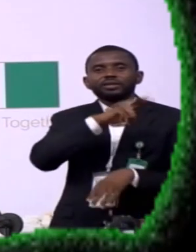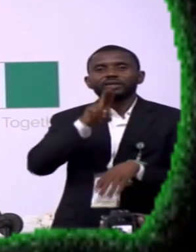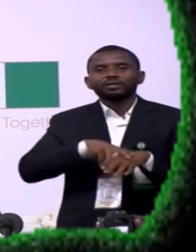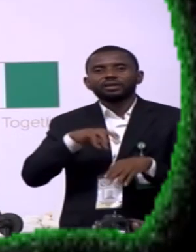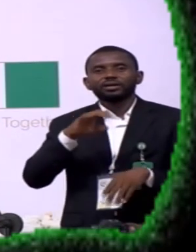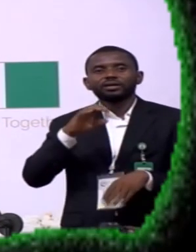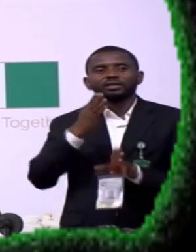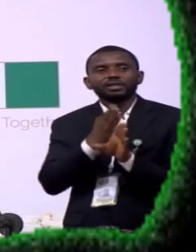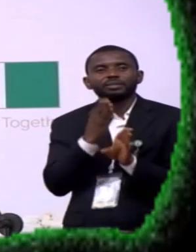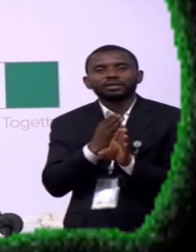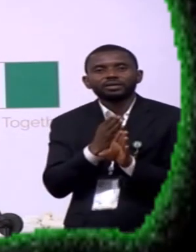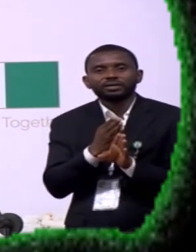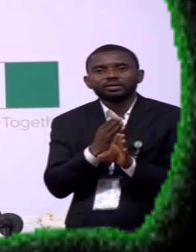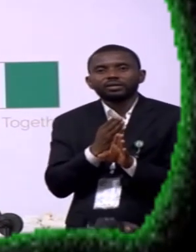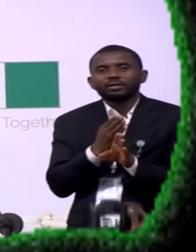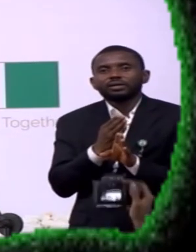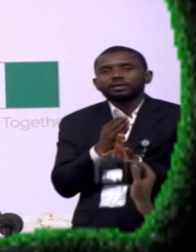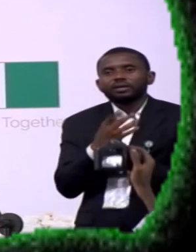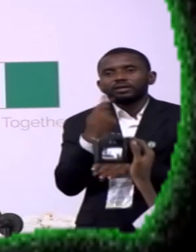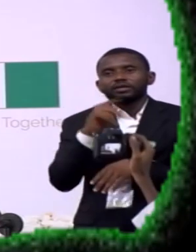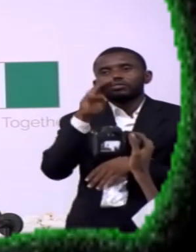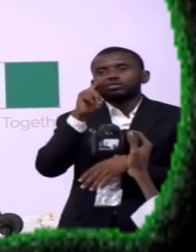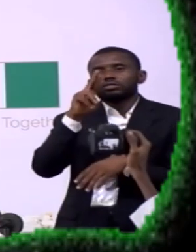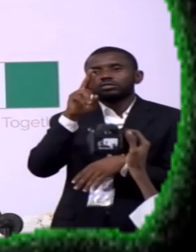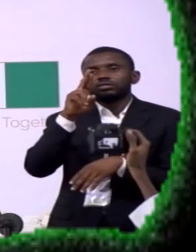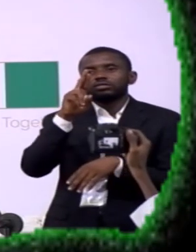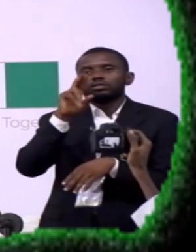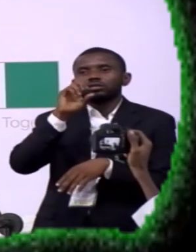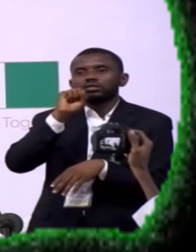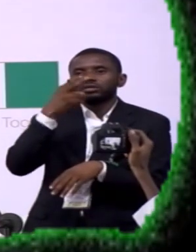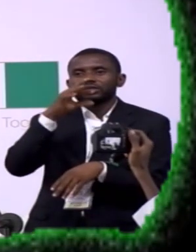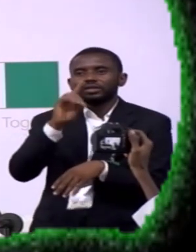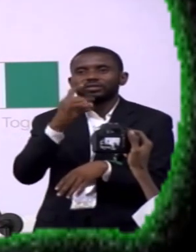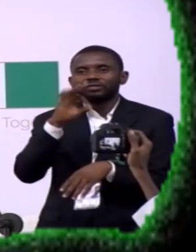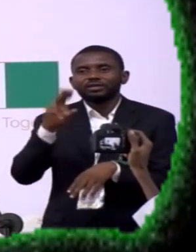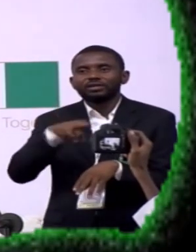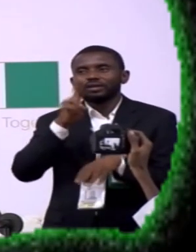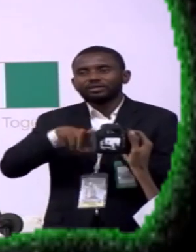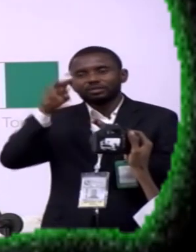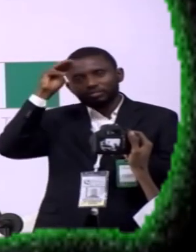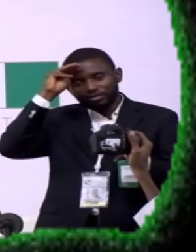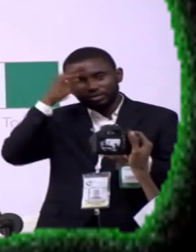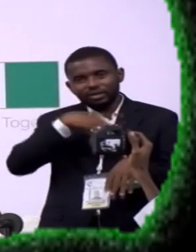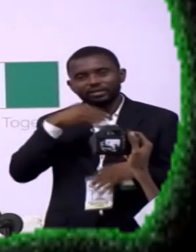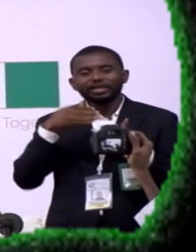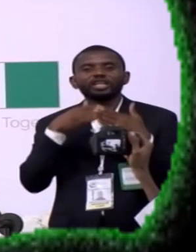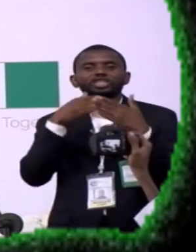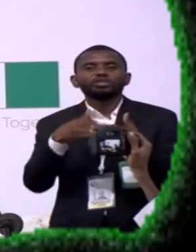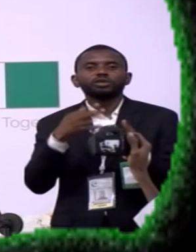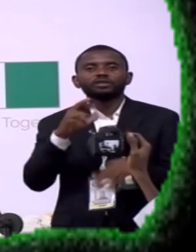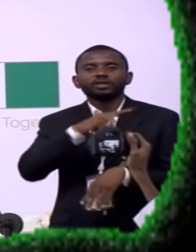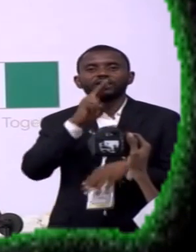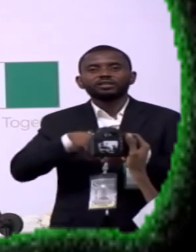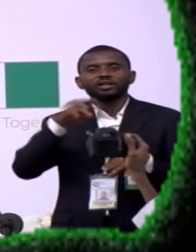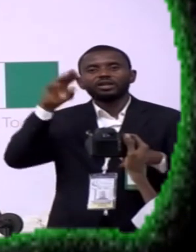Assembly, the Murshid of the National Mosque and the leadership of the National